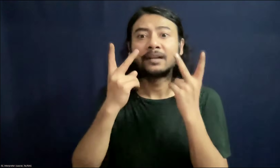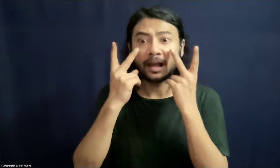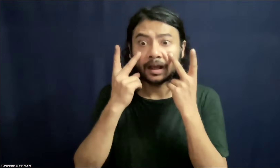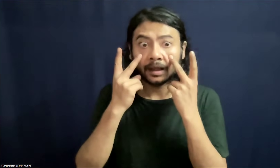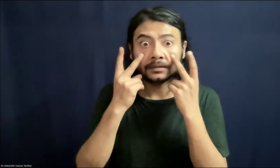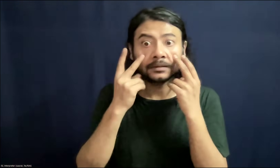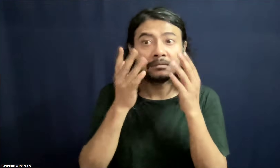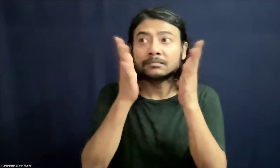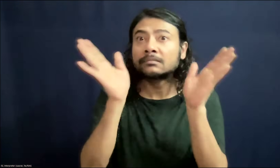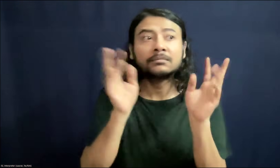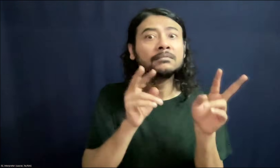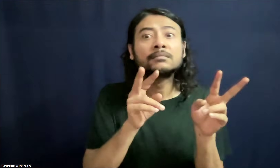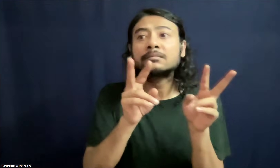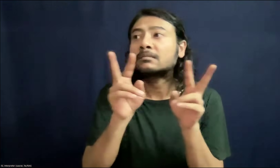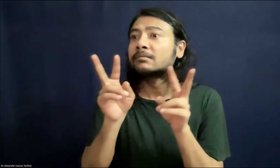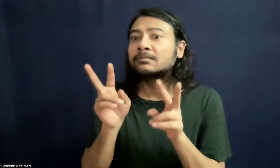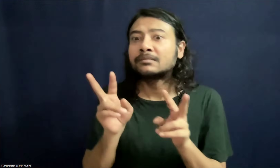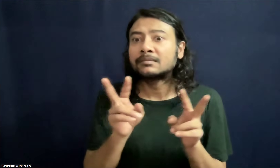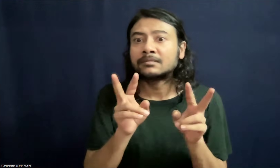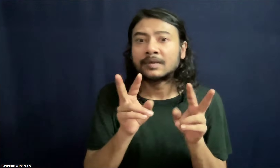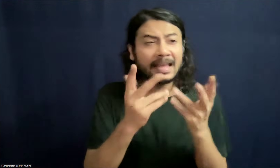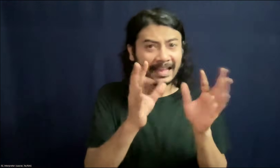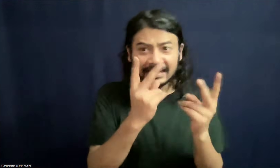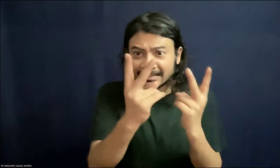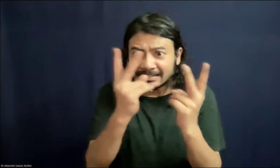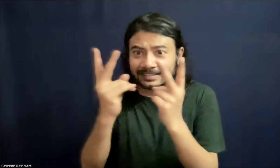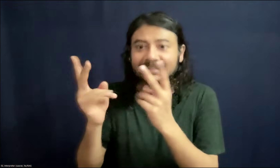take your eyes, and wherever your eyes goes, Krishna is there.